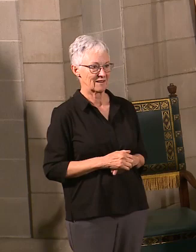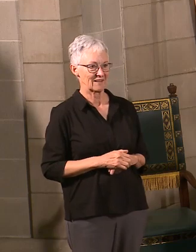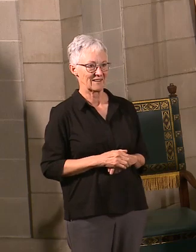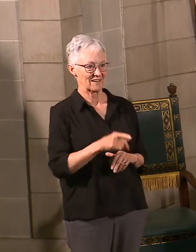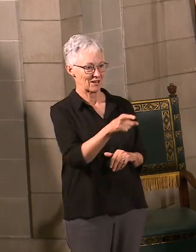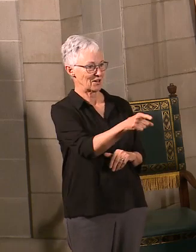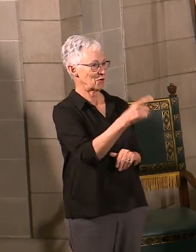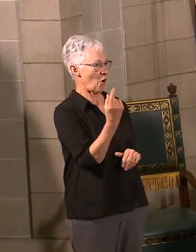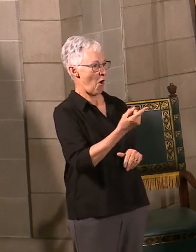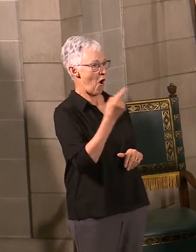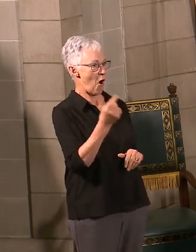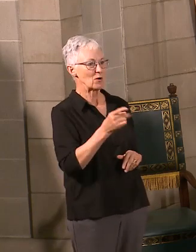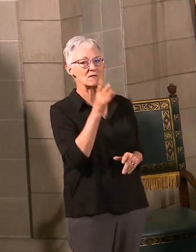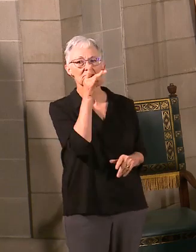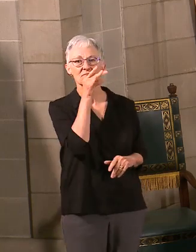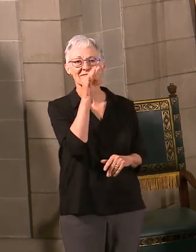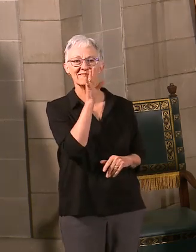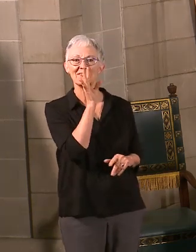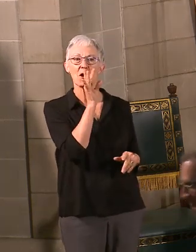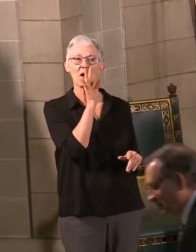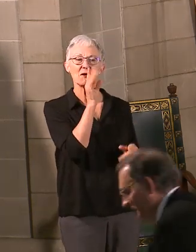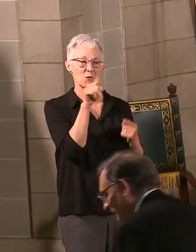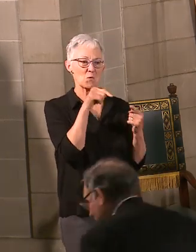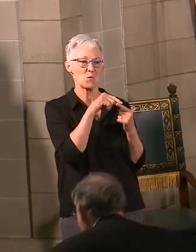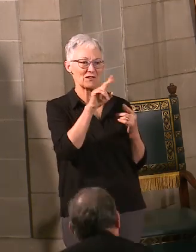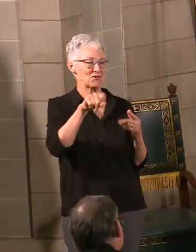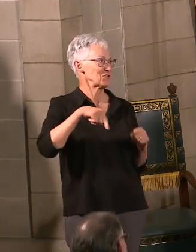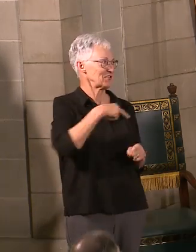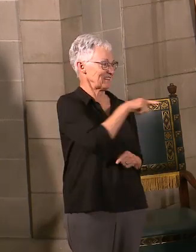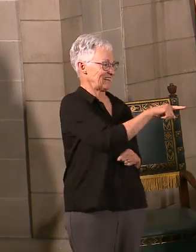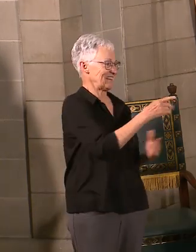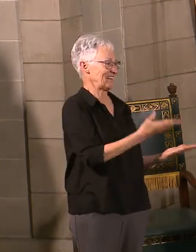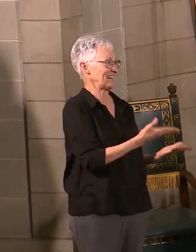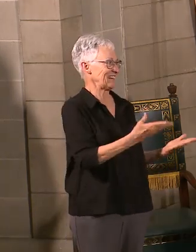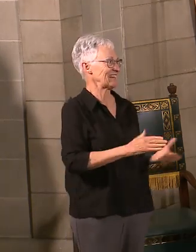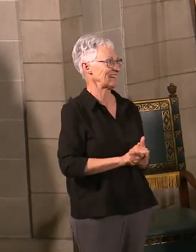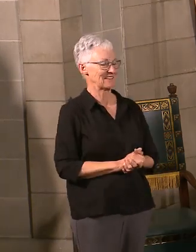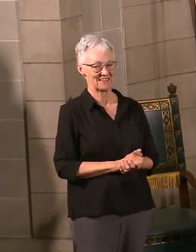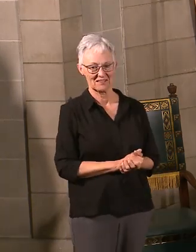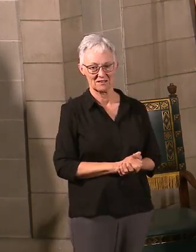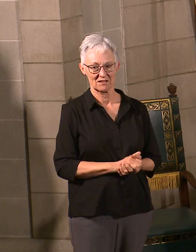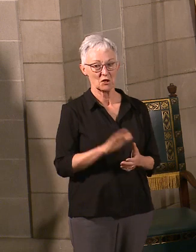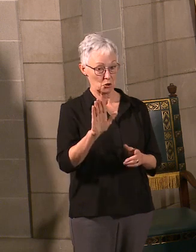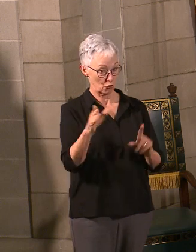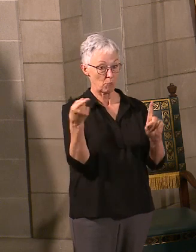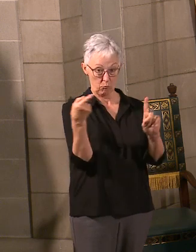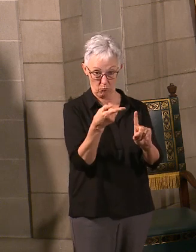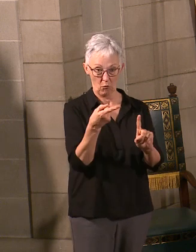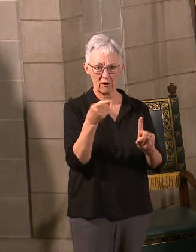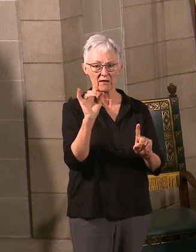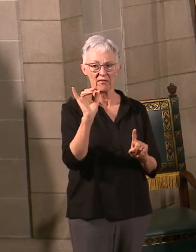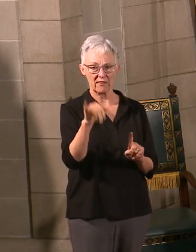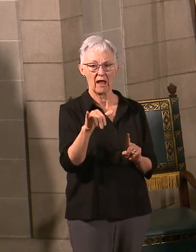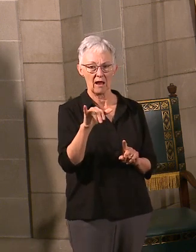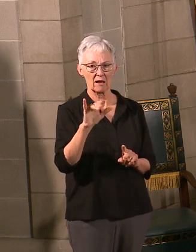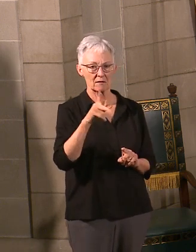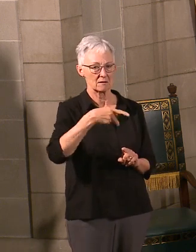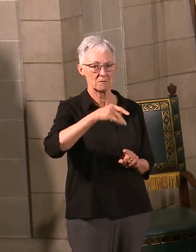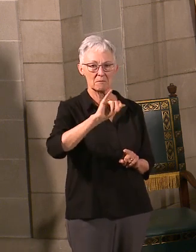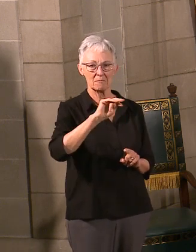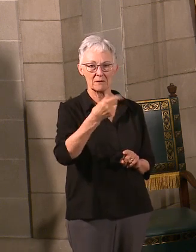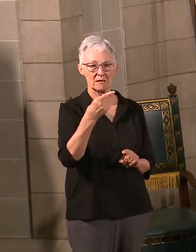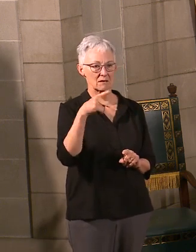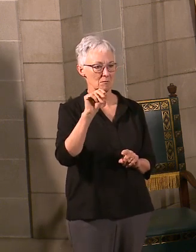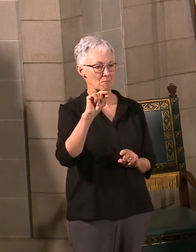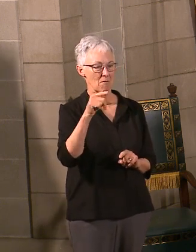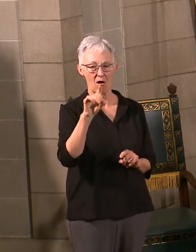microphone hog when you get up here. I get it. But again, I think but your point about the ping pong ball is exactly right, and it actually kind of goes back to what we were talking about